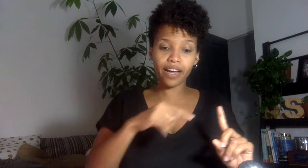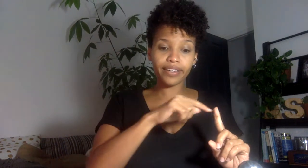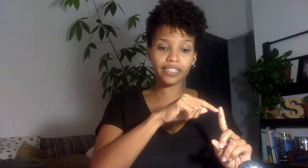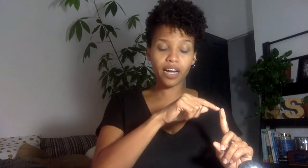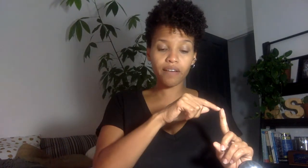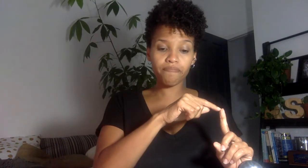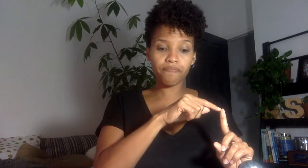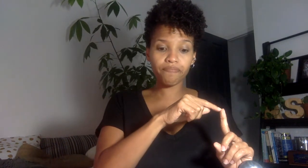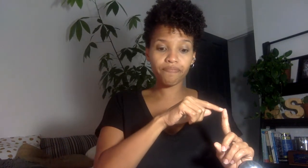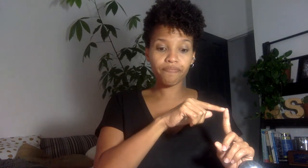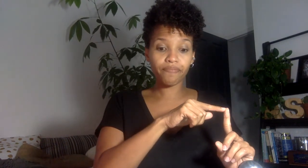signed,